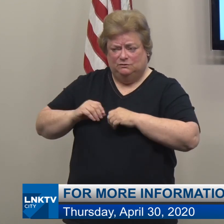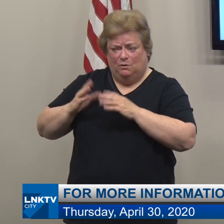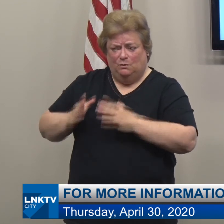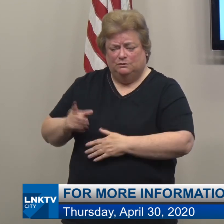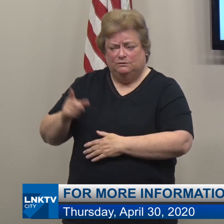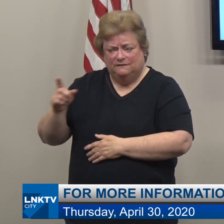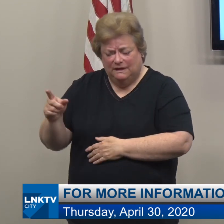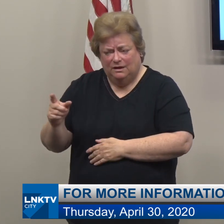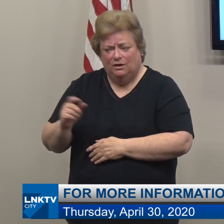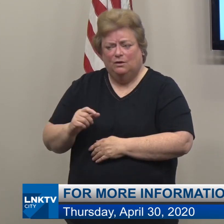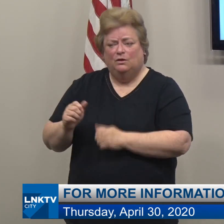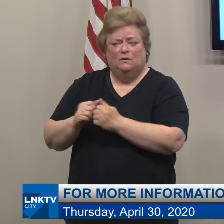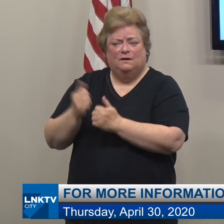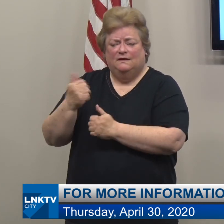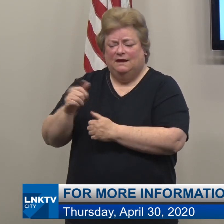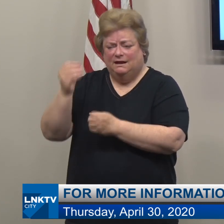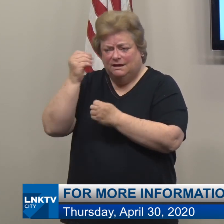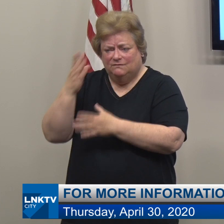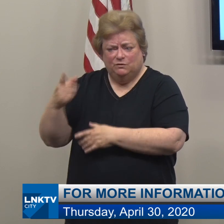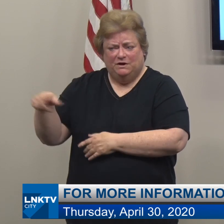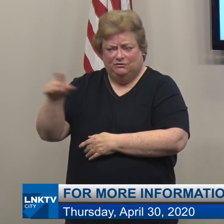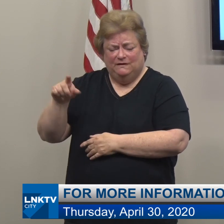any information that they need.